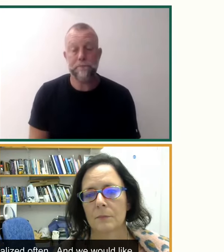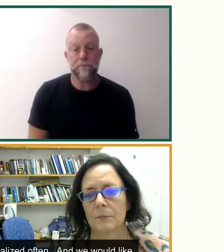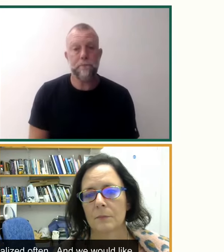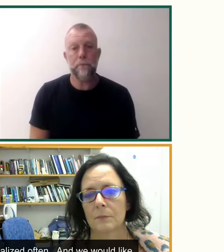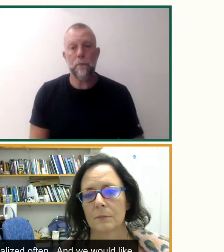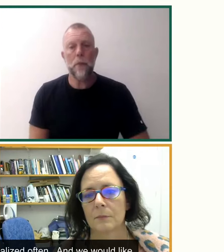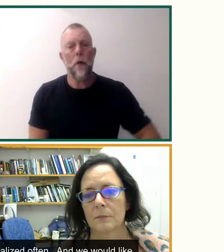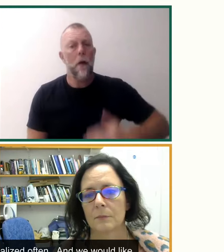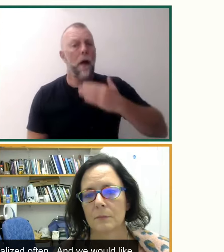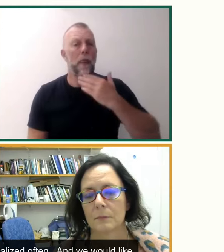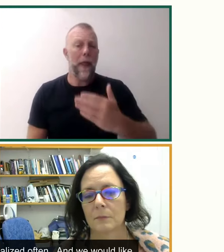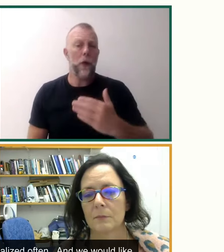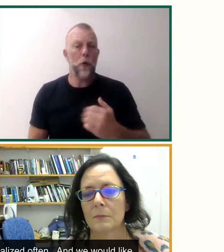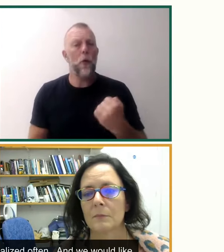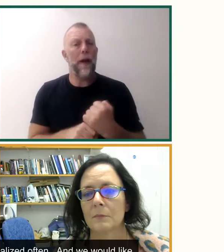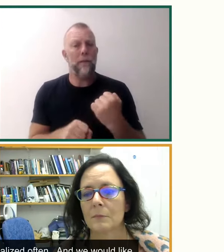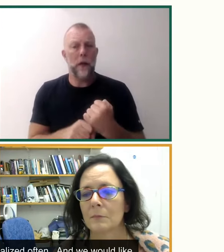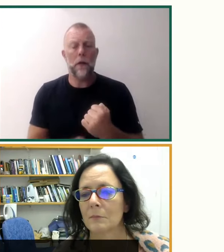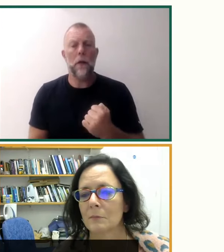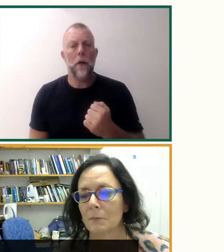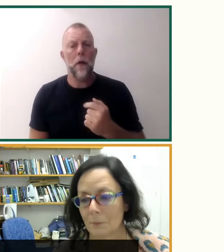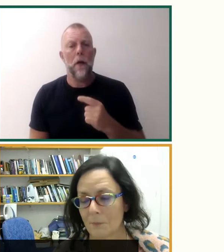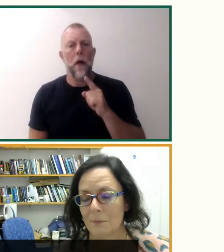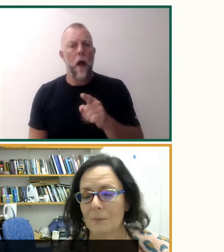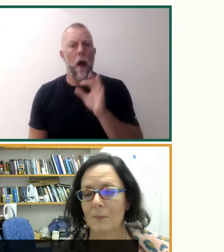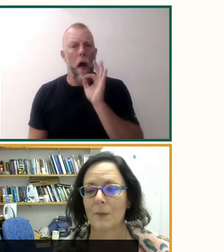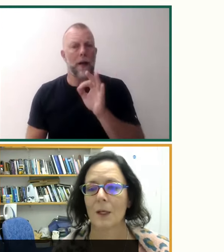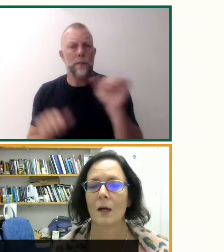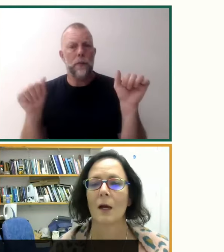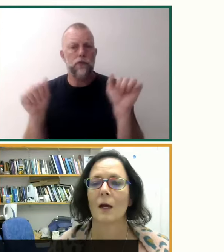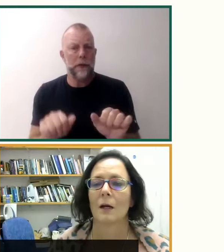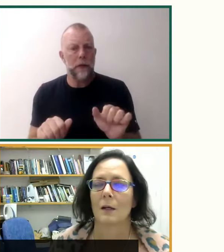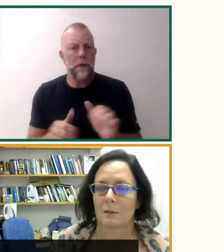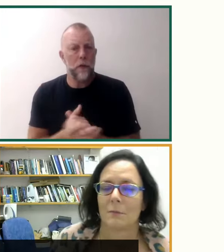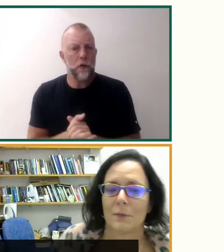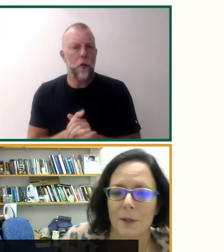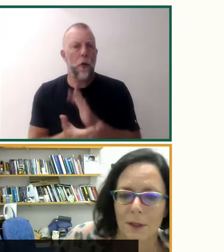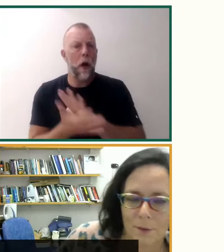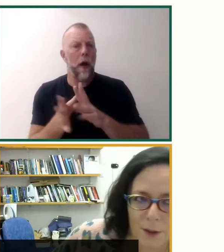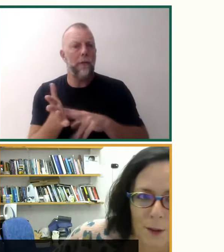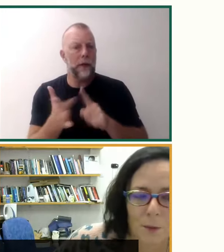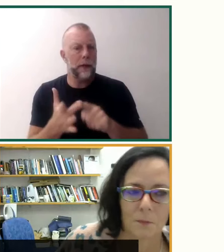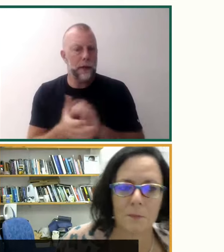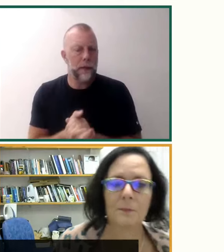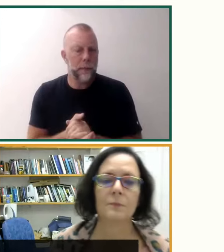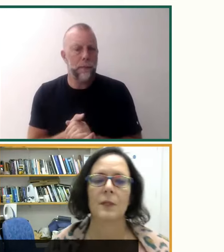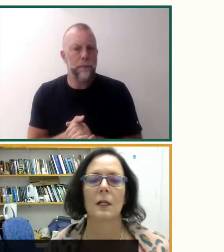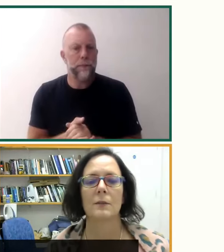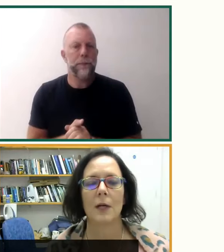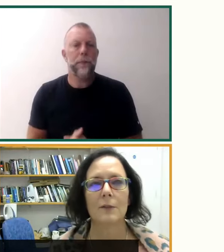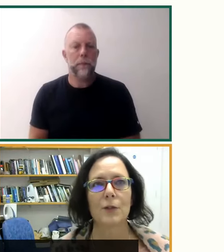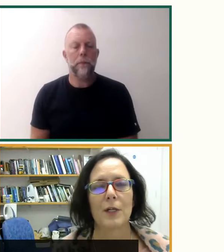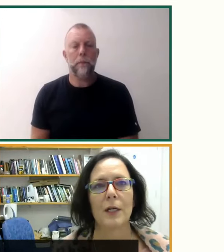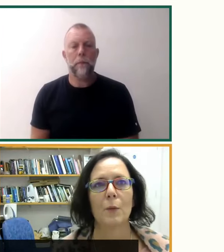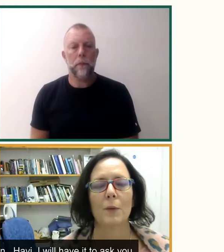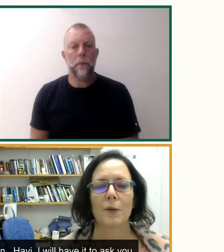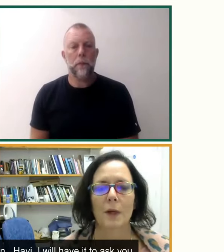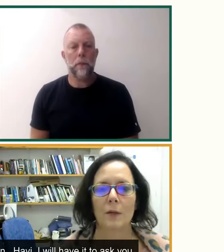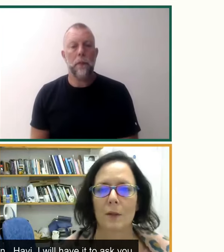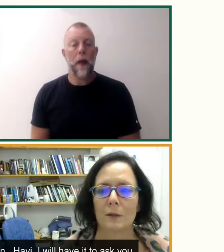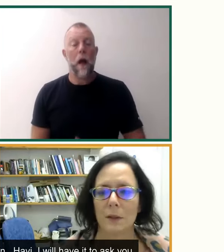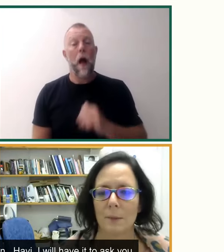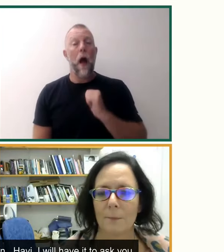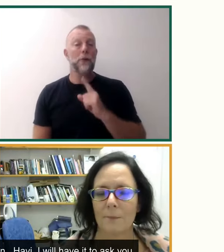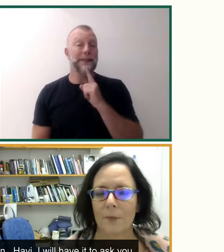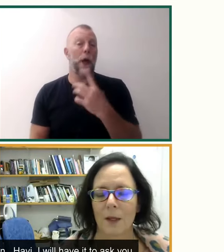Thank you, Gavin. Havi, sorry, I'll have to ask you to be brief so we can get on to questions, if I may. Yeah, thank you. I'll just say